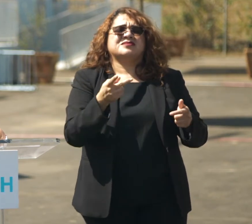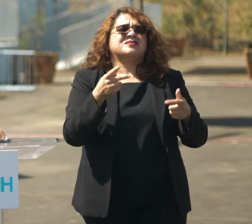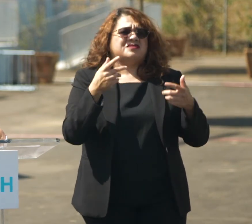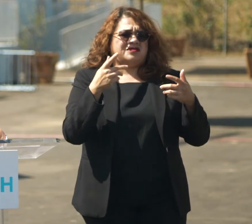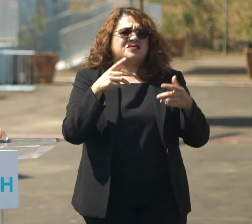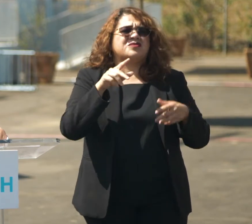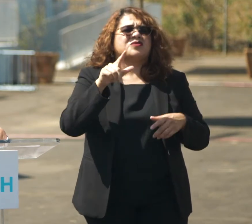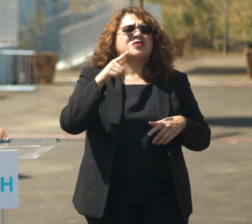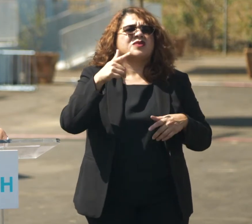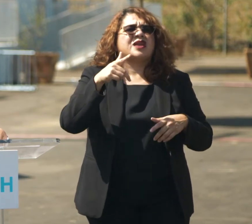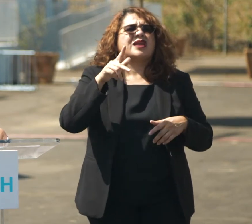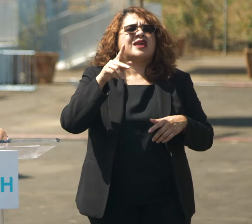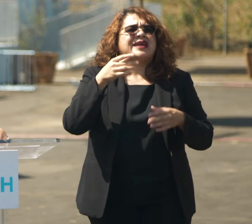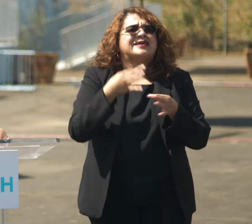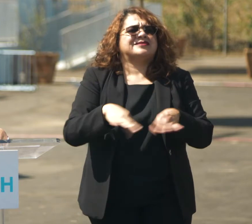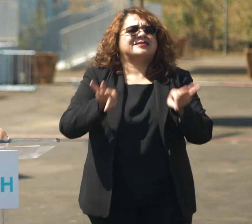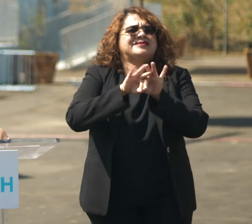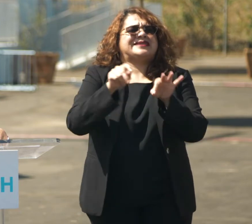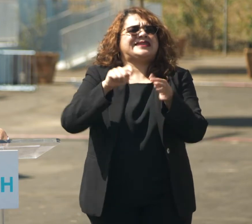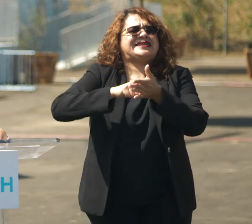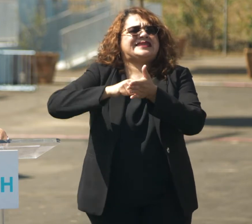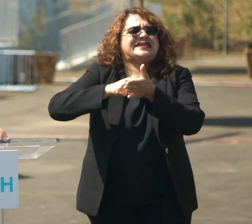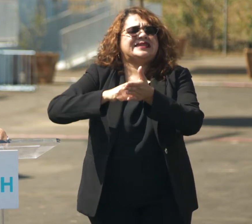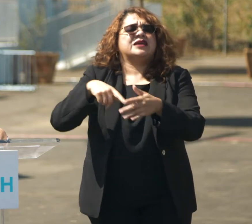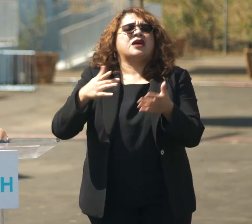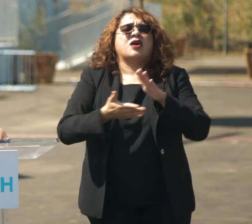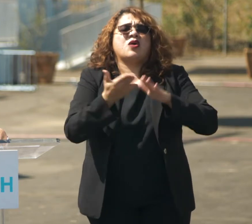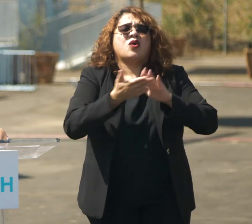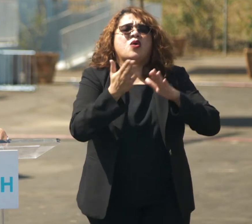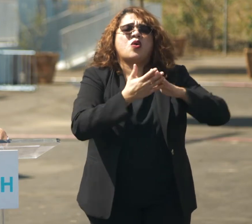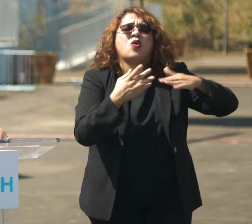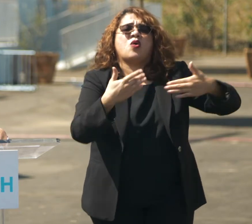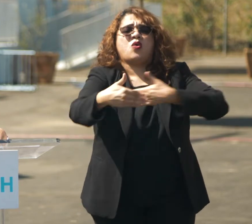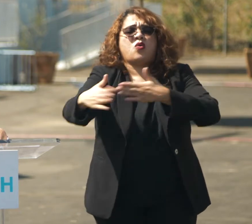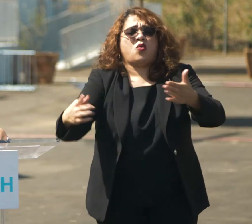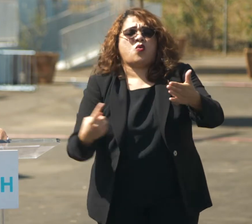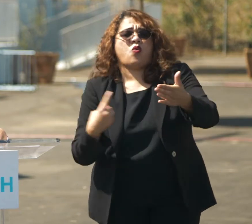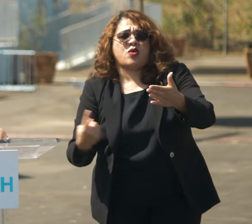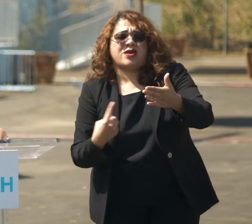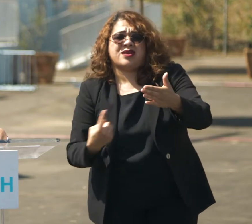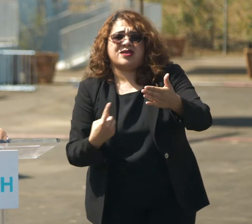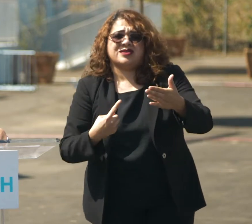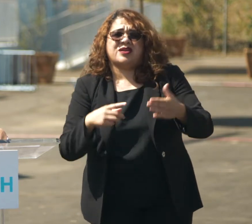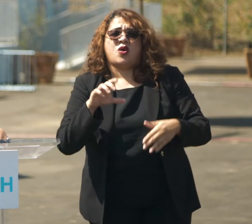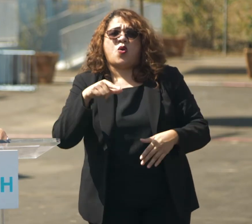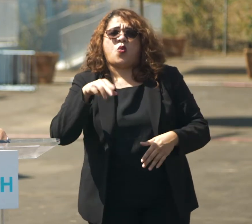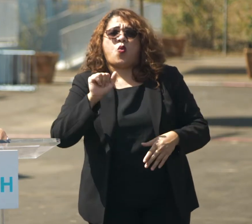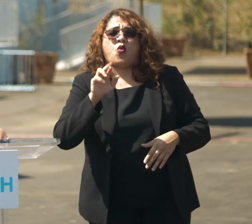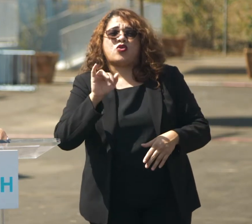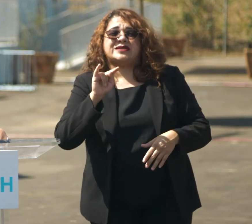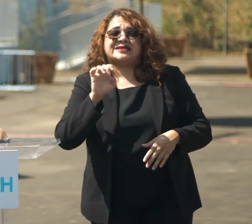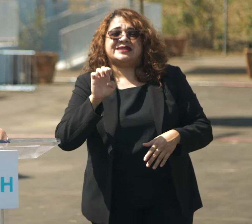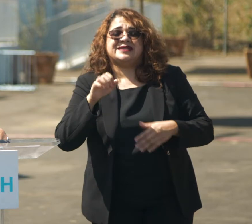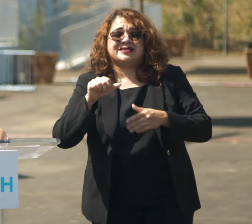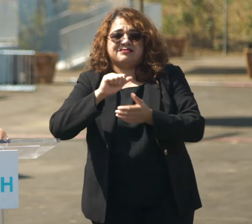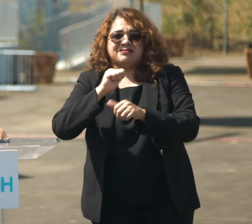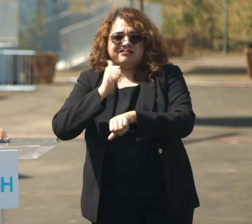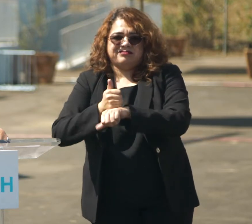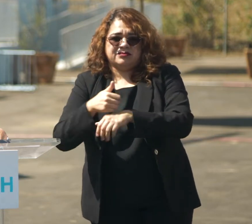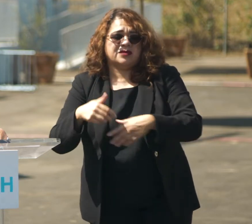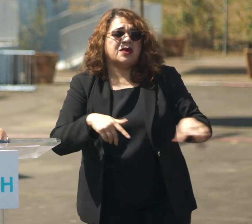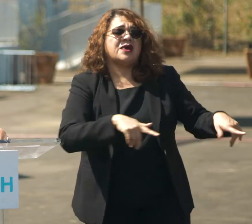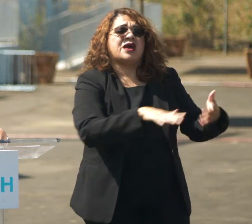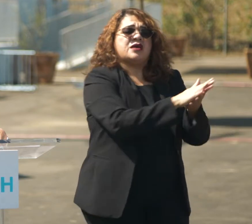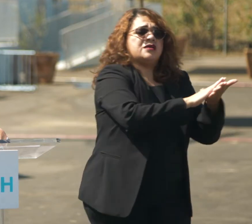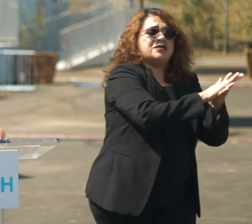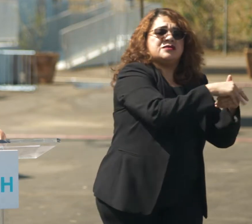initiative, operated an isolation and quarantine site, and installed sanitation stations throughout the city. We've also distributed